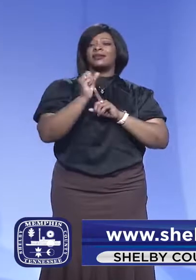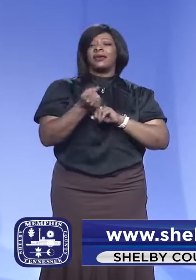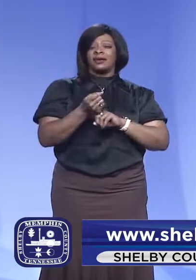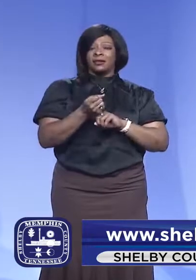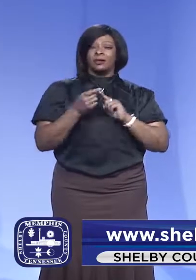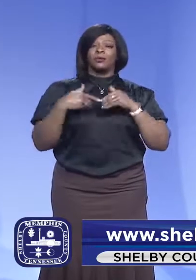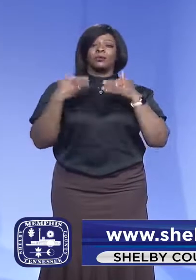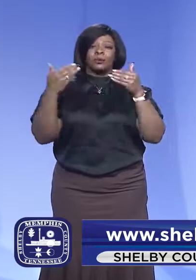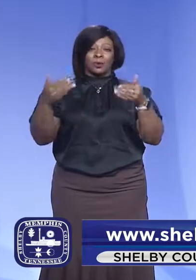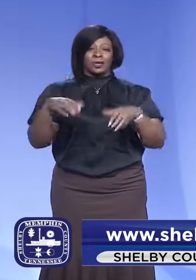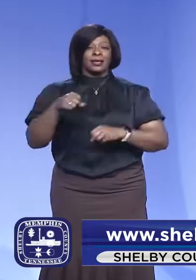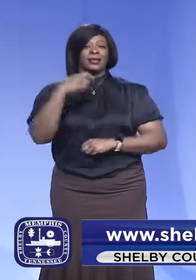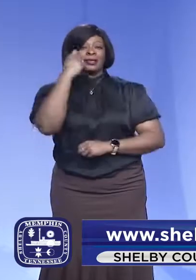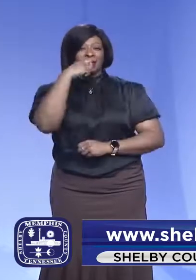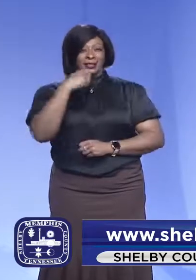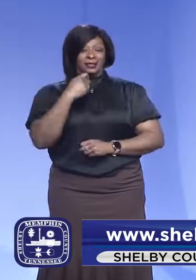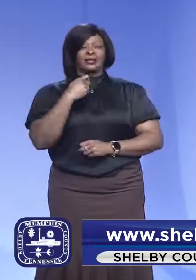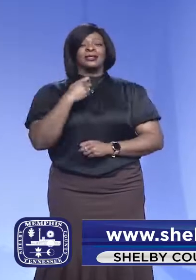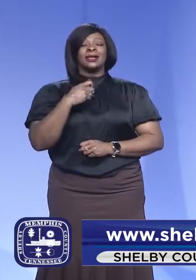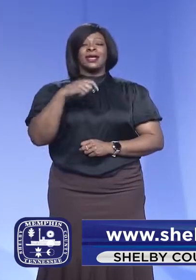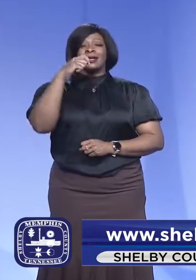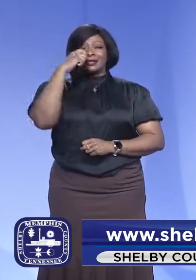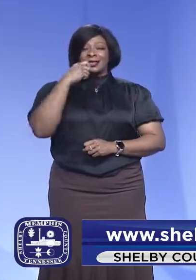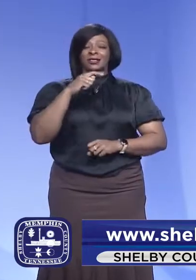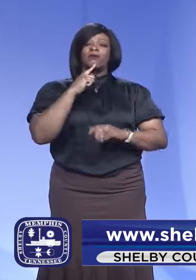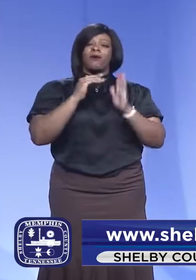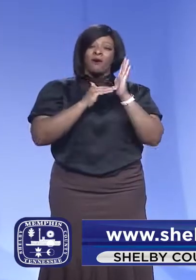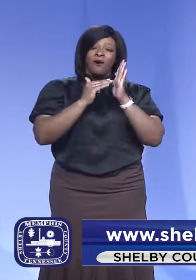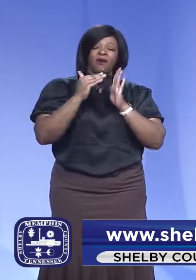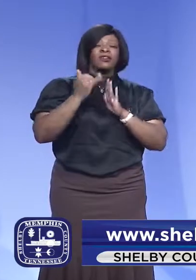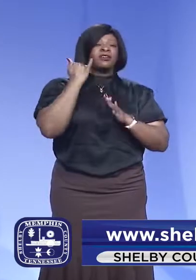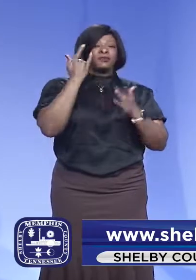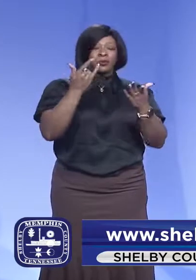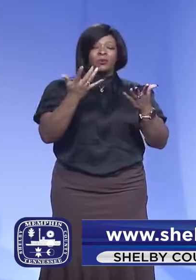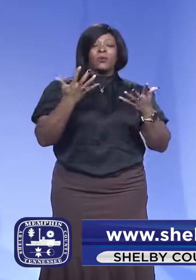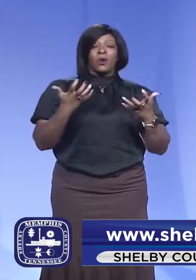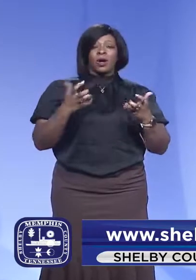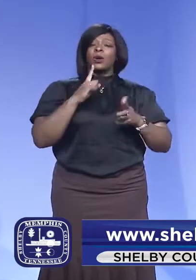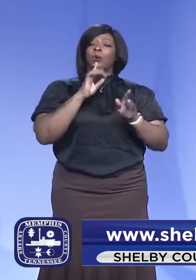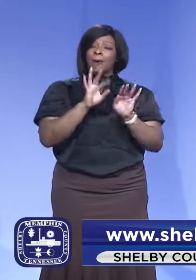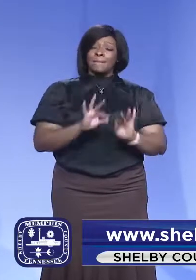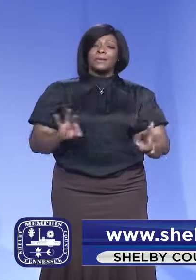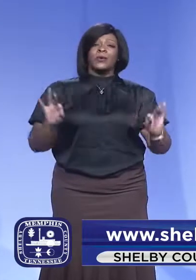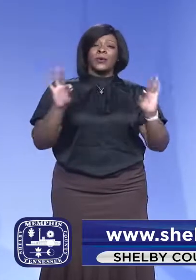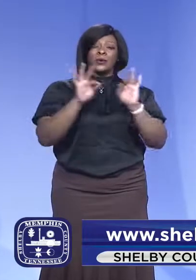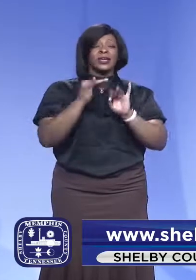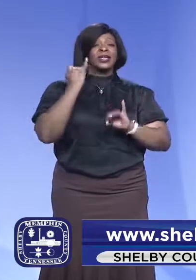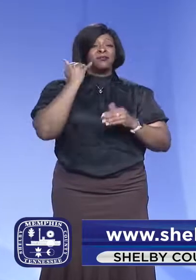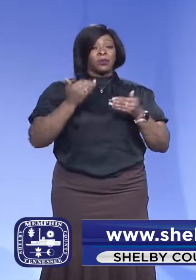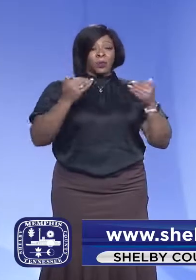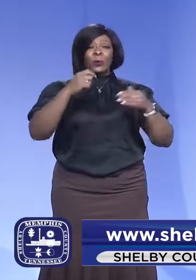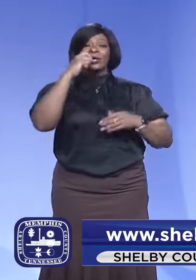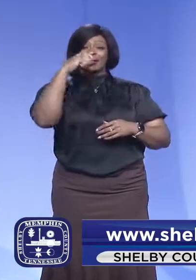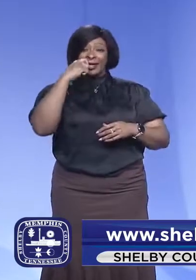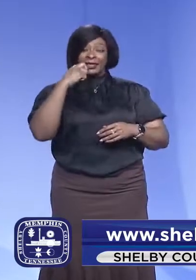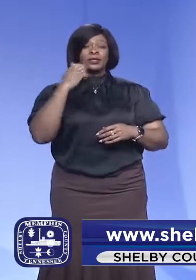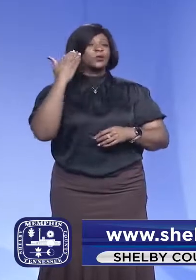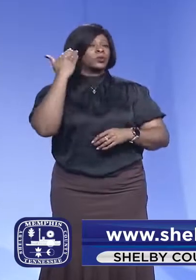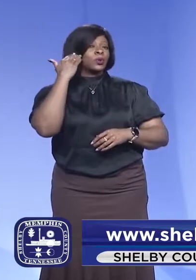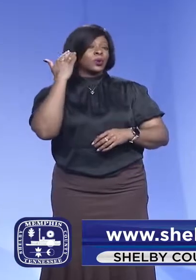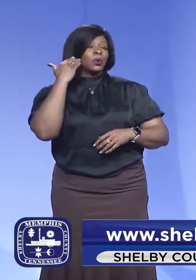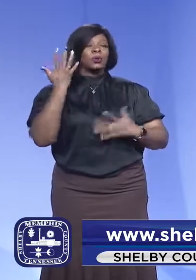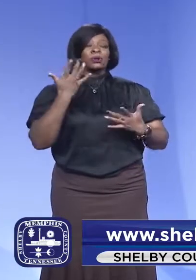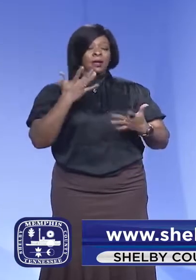get tested, and do testing as often as you would like. It's important that if you test as soon as you know that